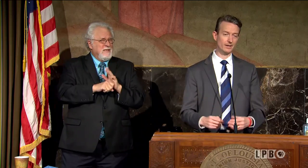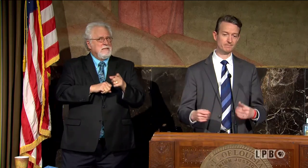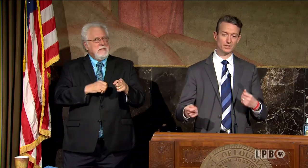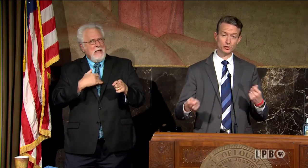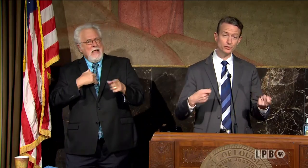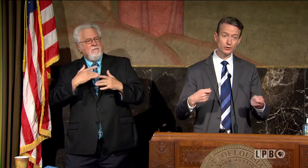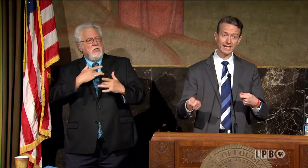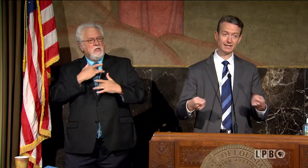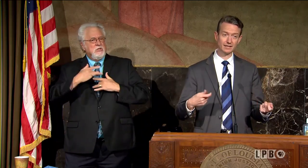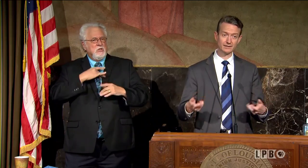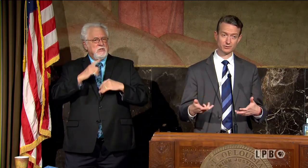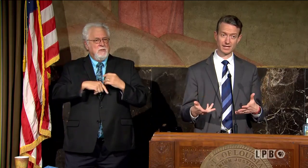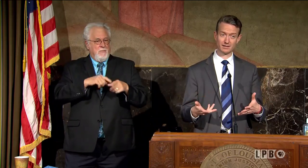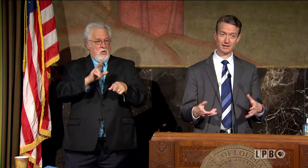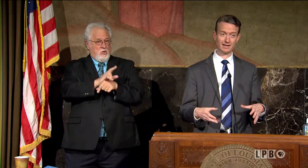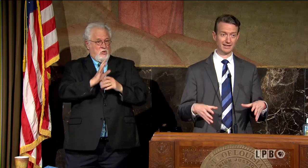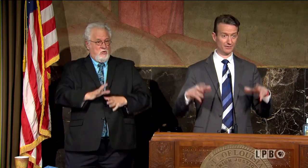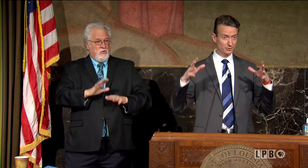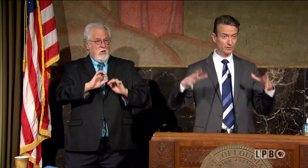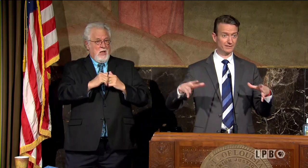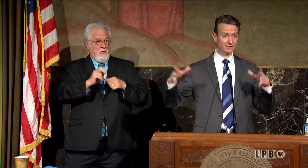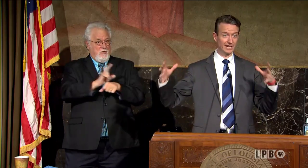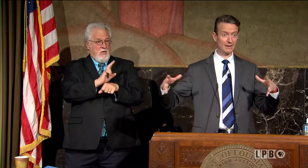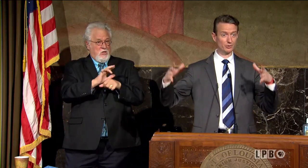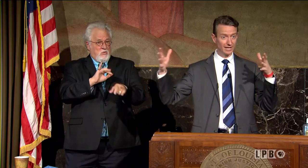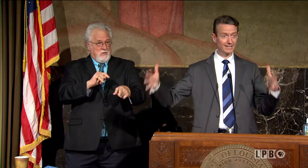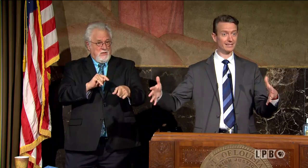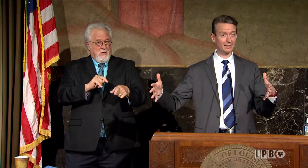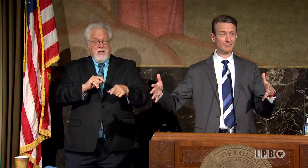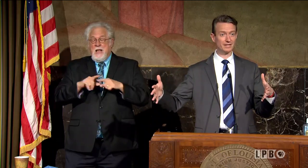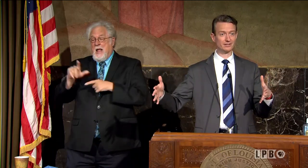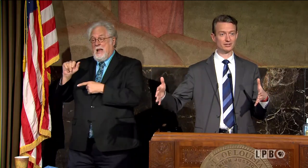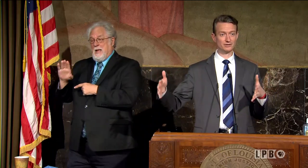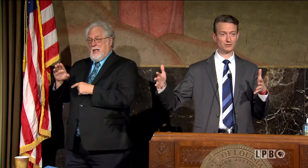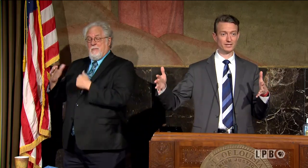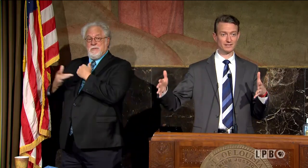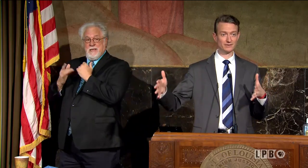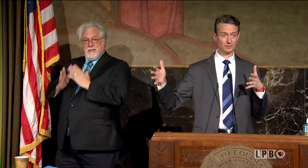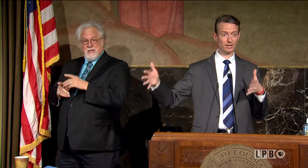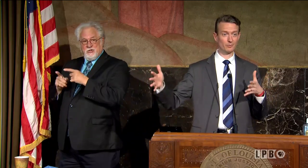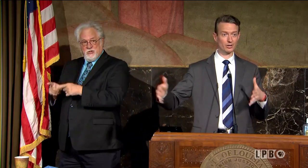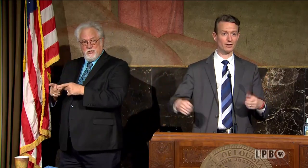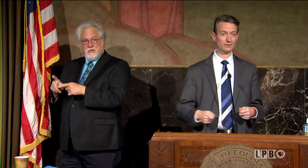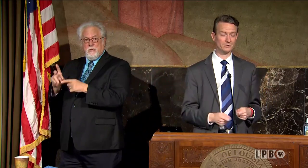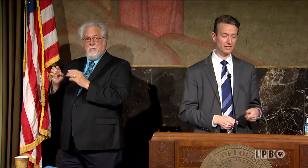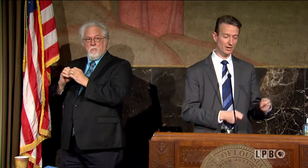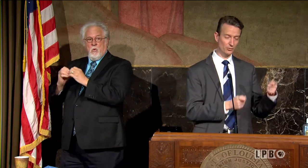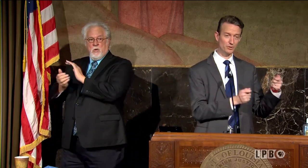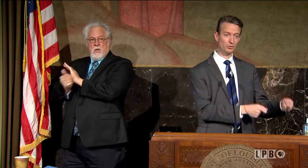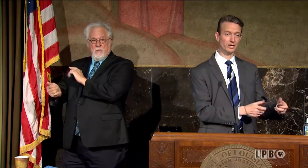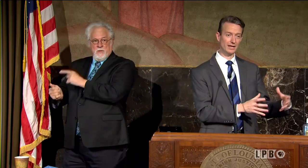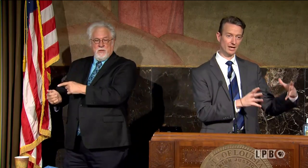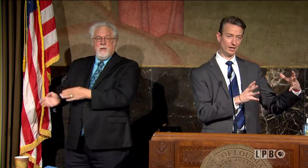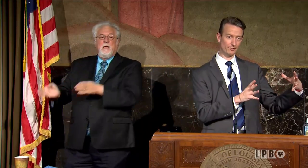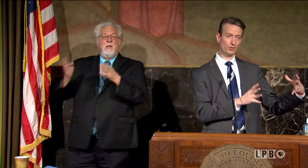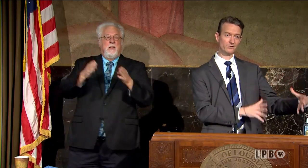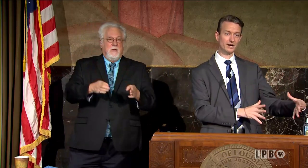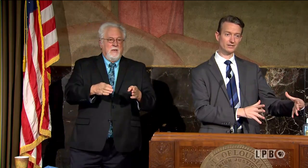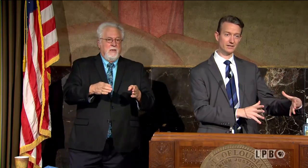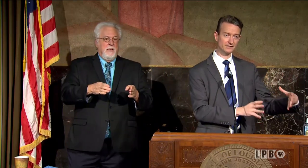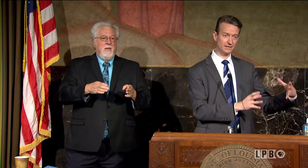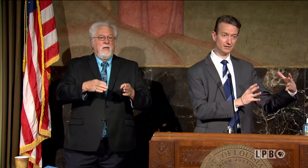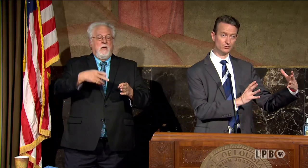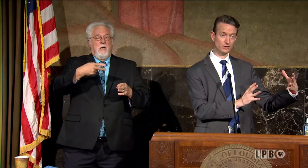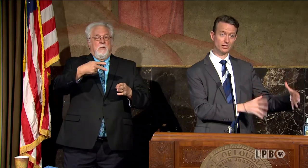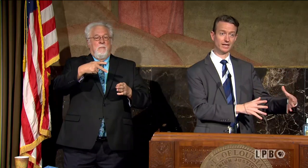about user handling. So again, if you're doing this in a lab where a lab technician is doing the test, we have a lot more confidence. When you put a